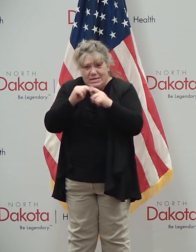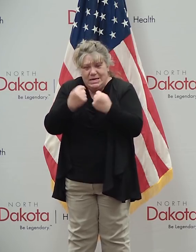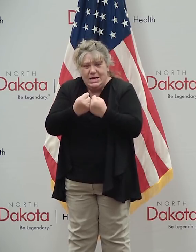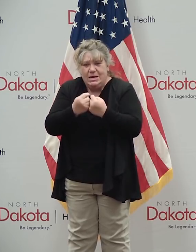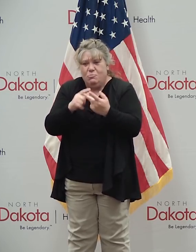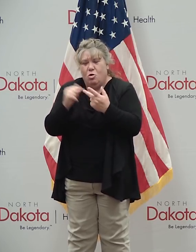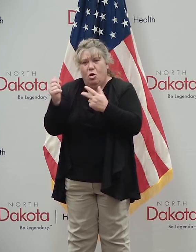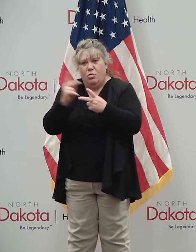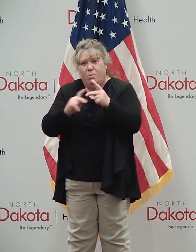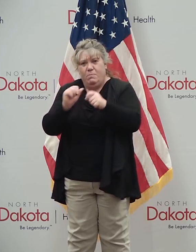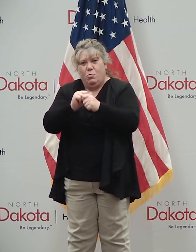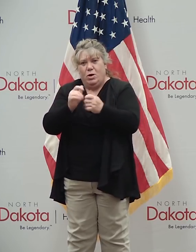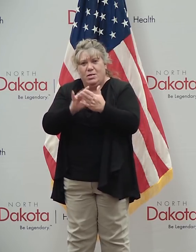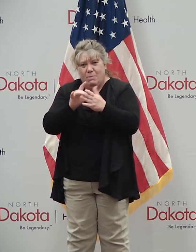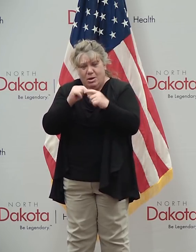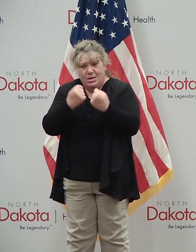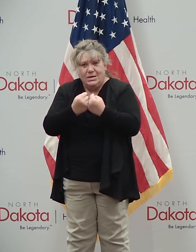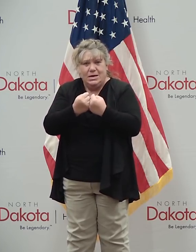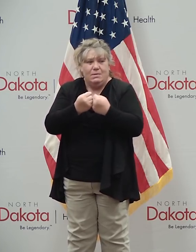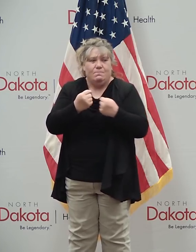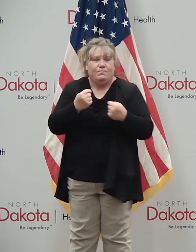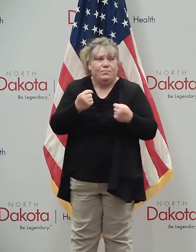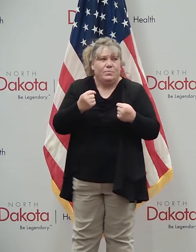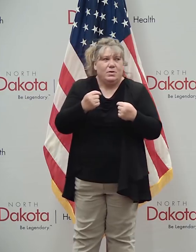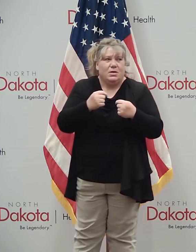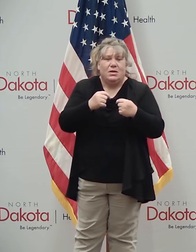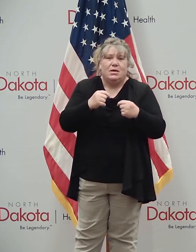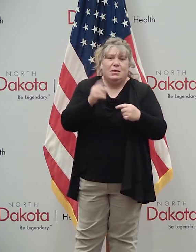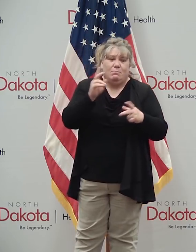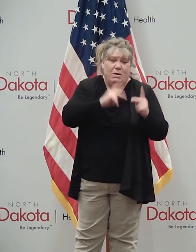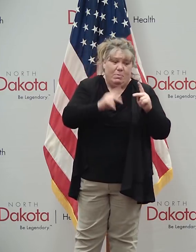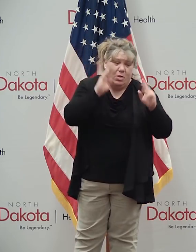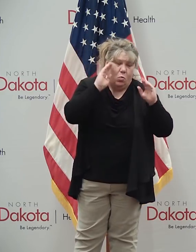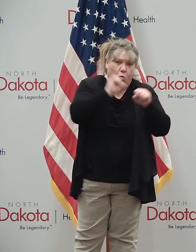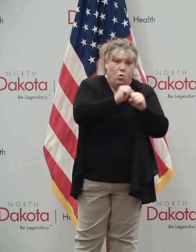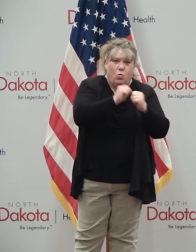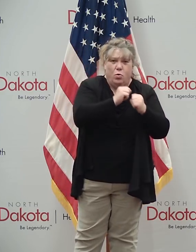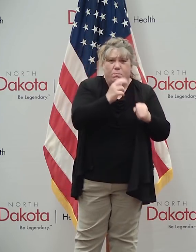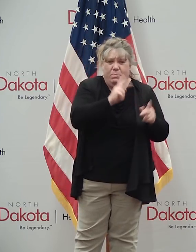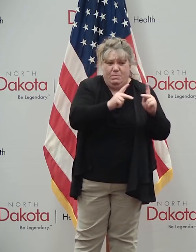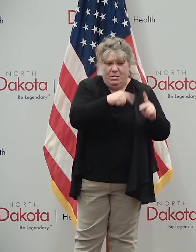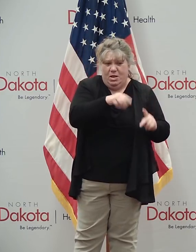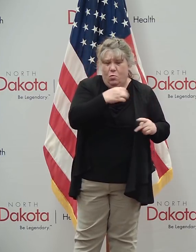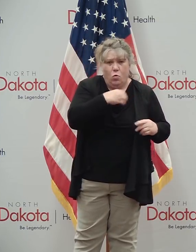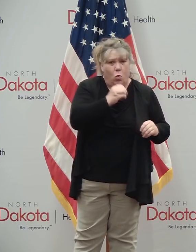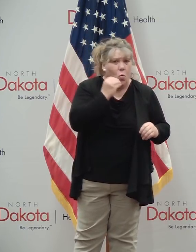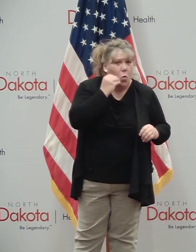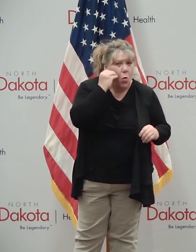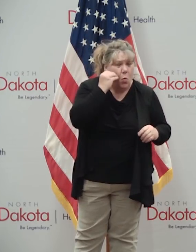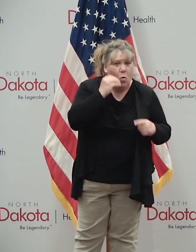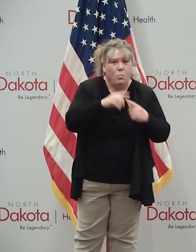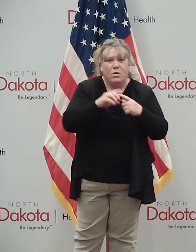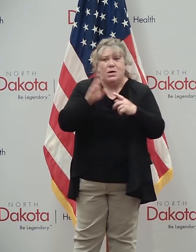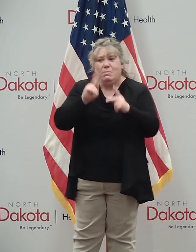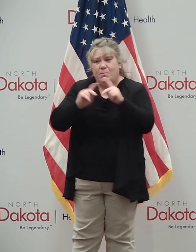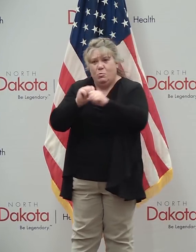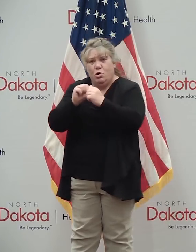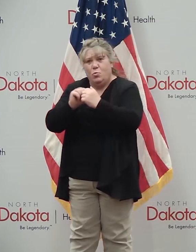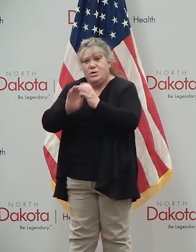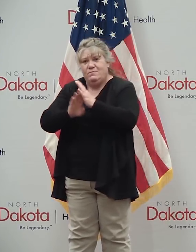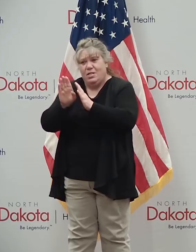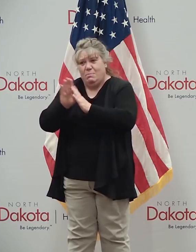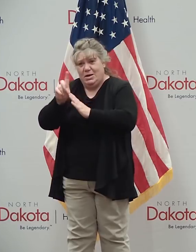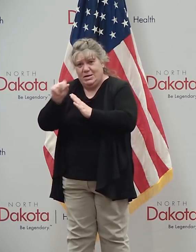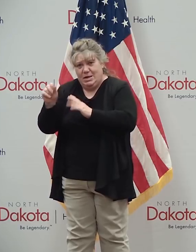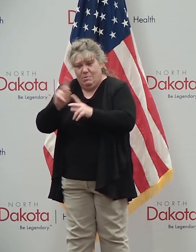in whether they work in areas of homelessness or other vulnerable populations, the DD providers. It's been a